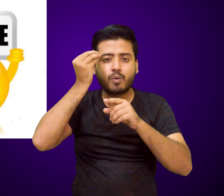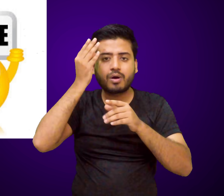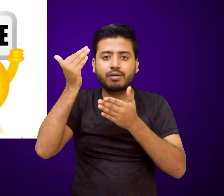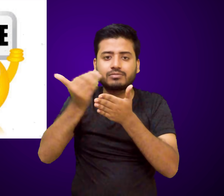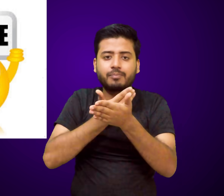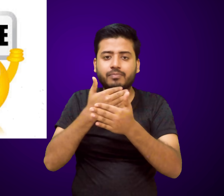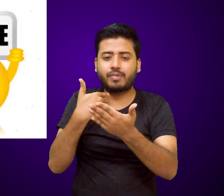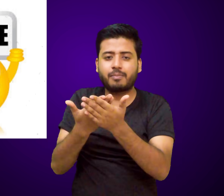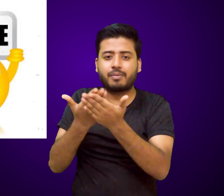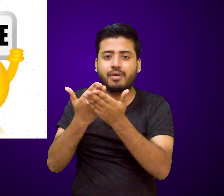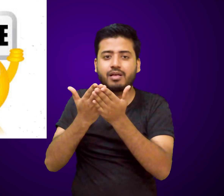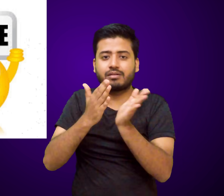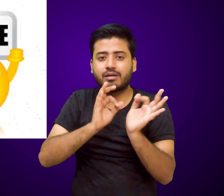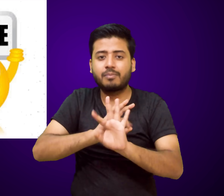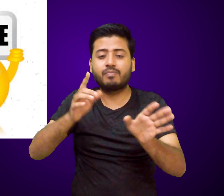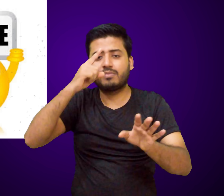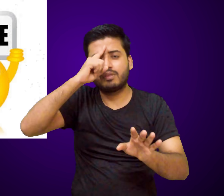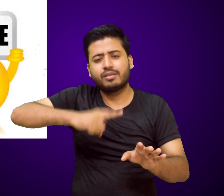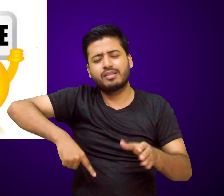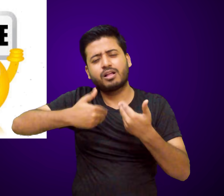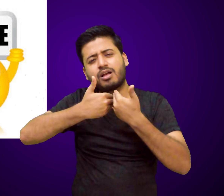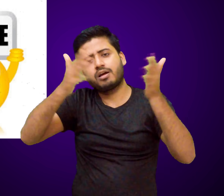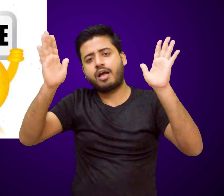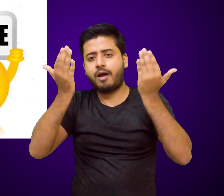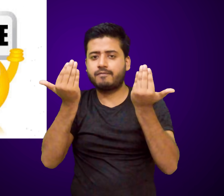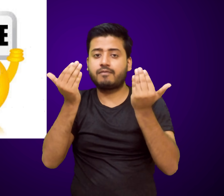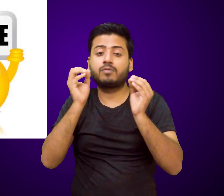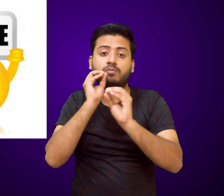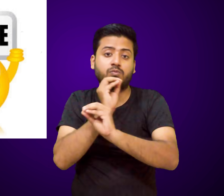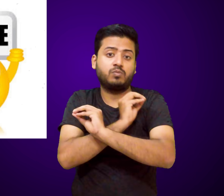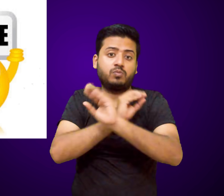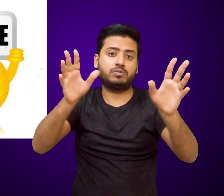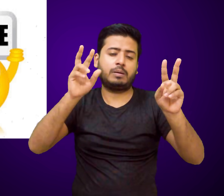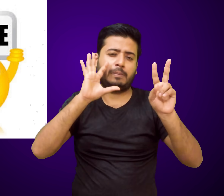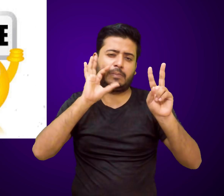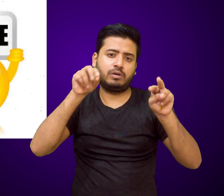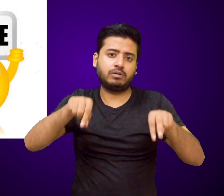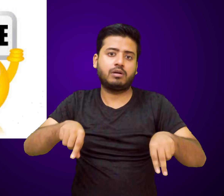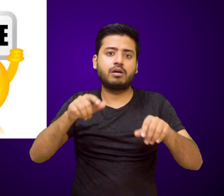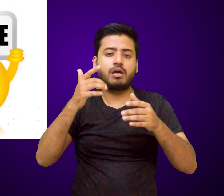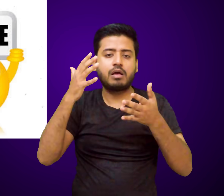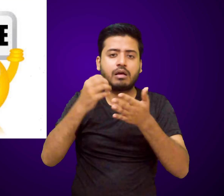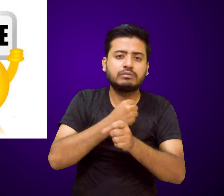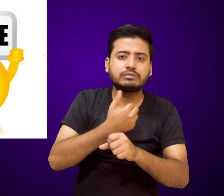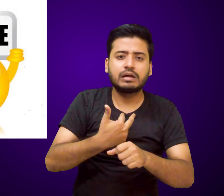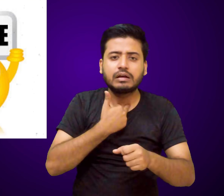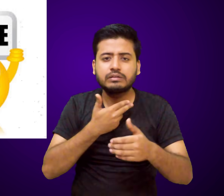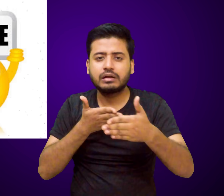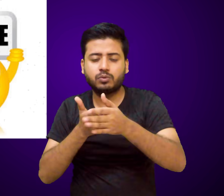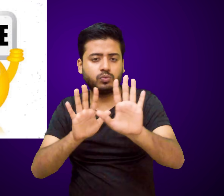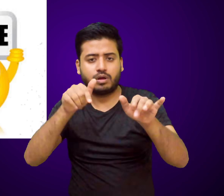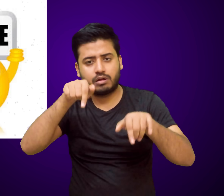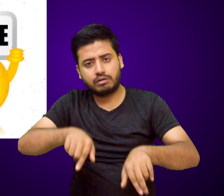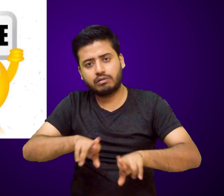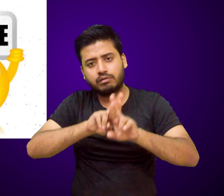everyone else. To participate in society, make informed decisions, and ensure personal health and safety.